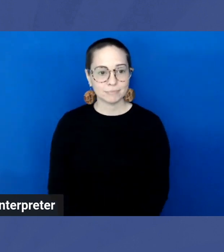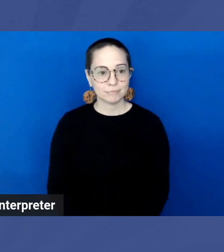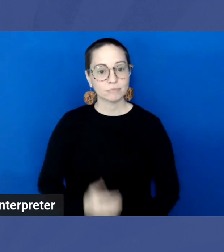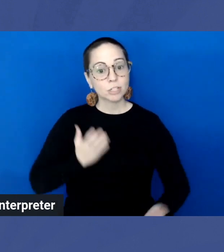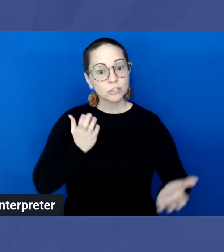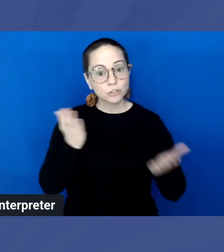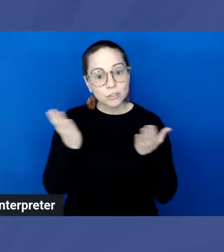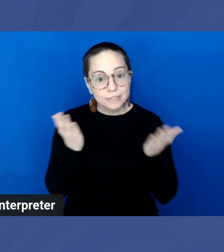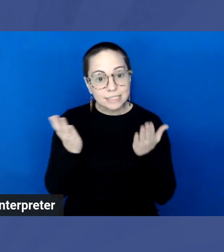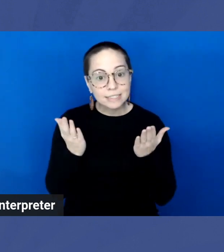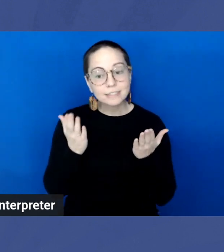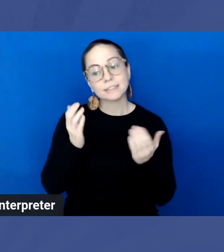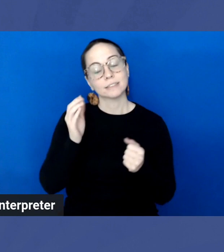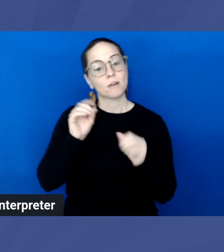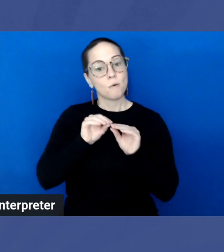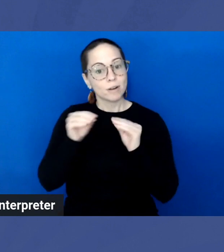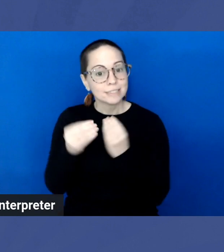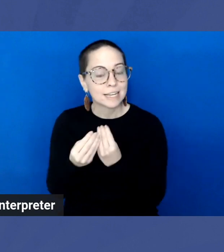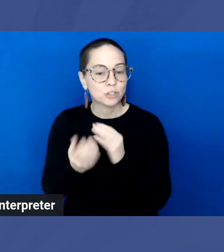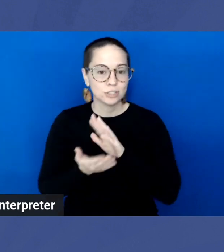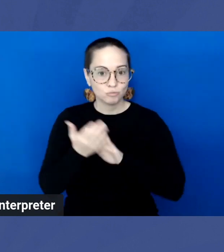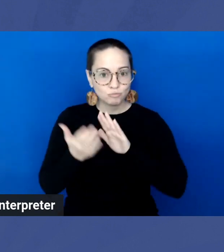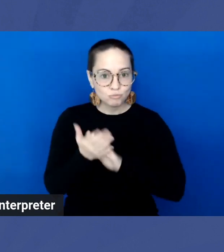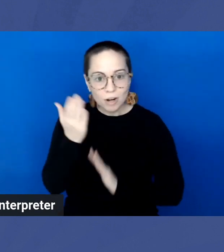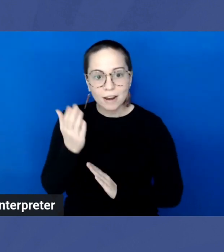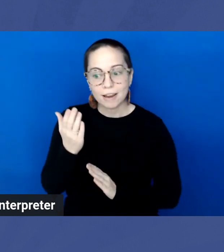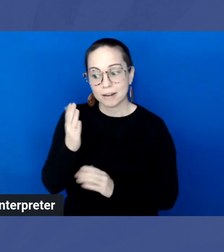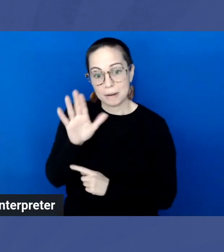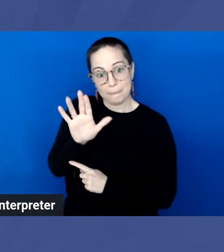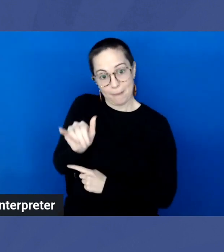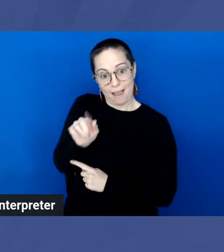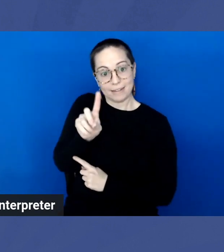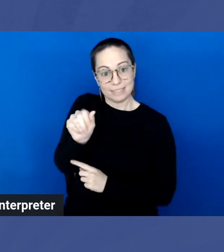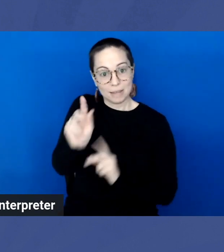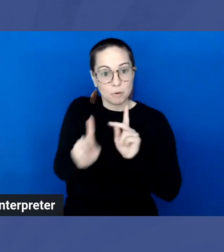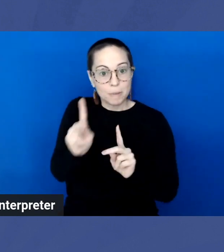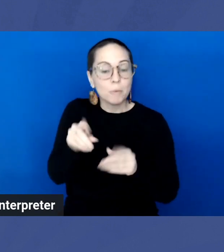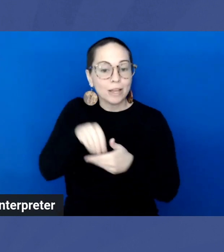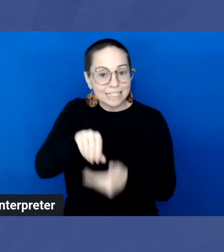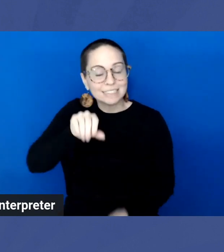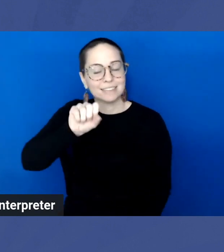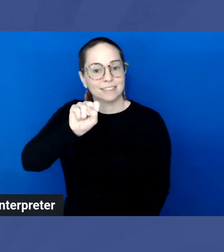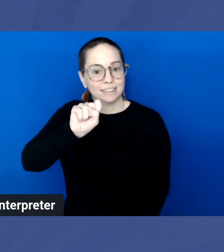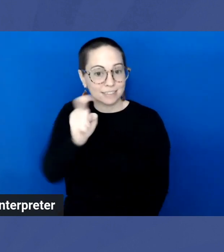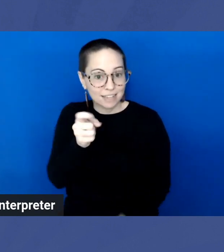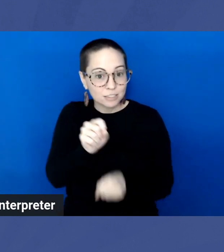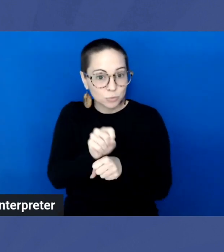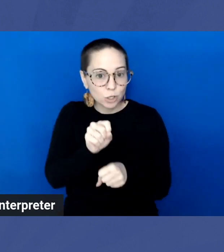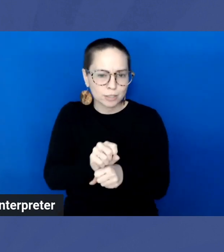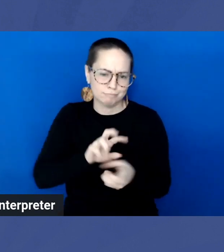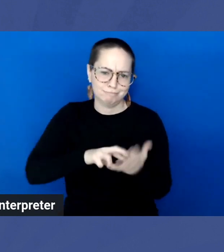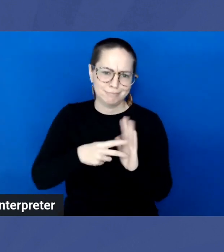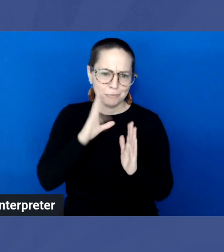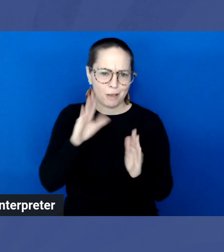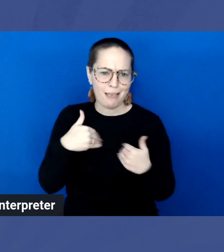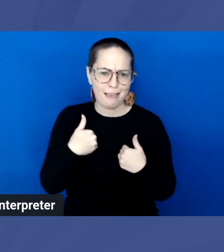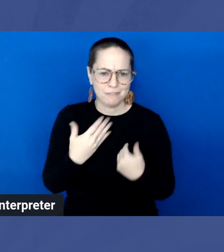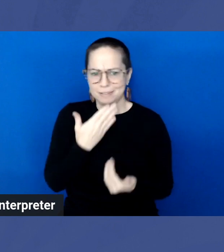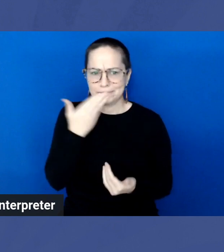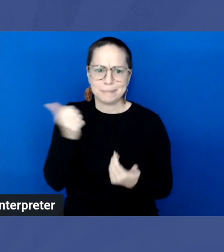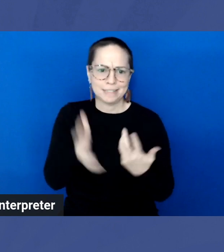Services or organizations run by disabled folks in the sex trade are going to have the most appropriate solutions for that